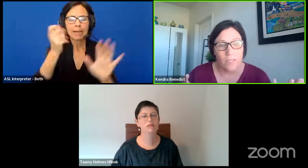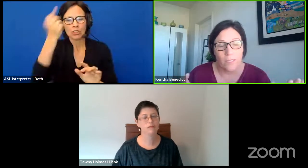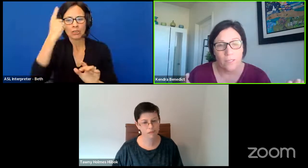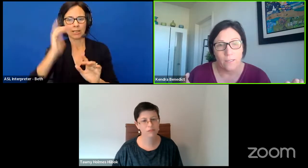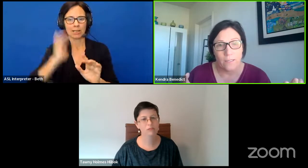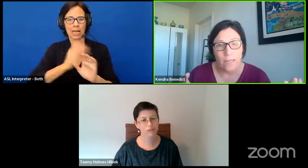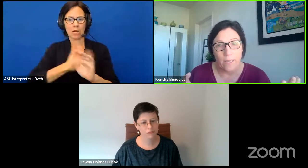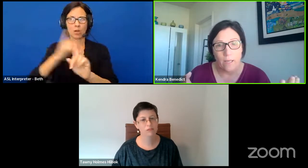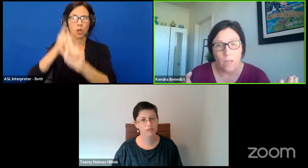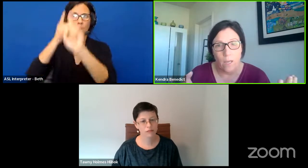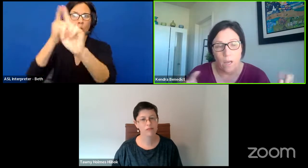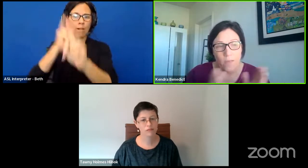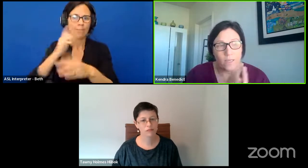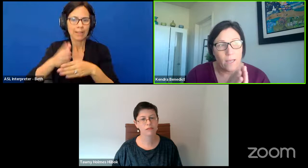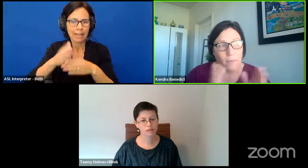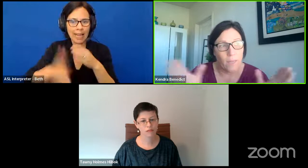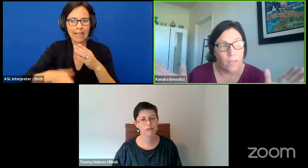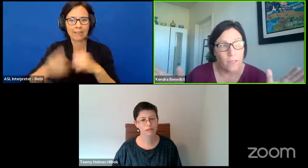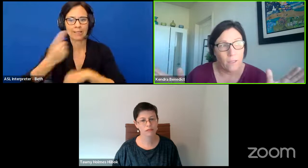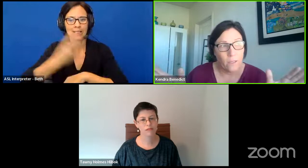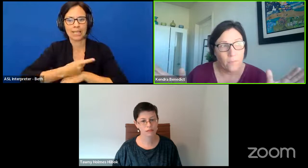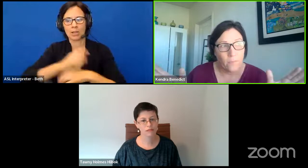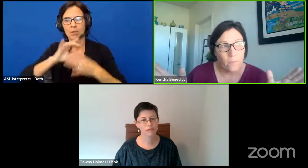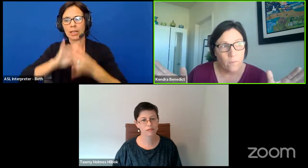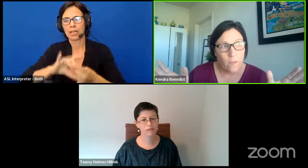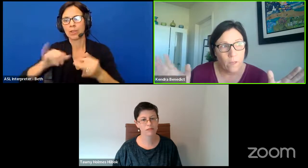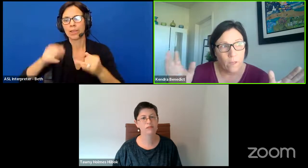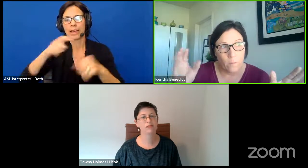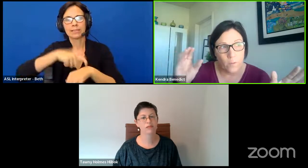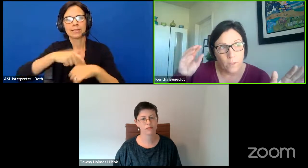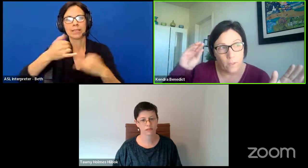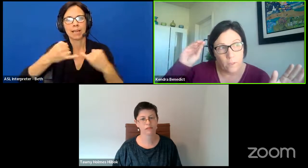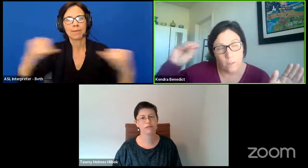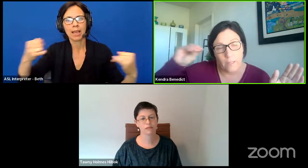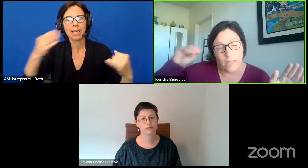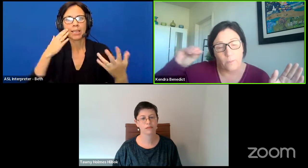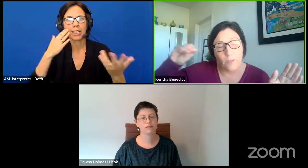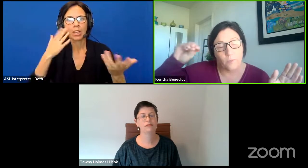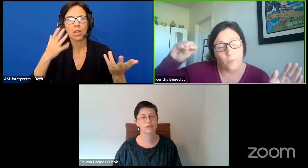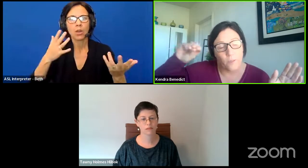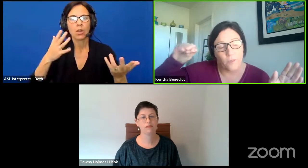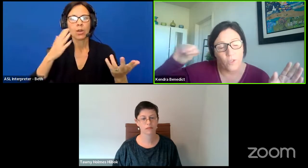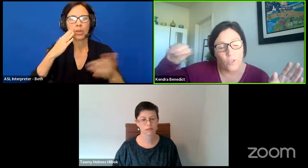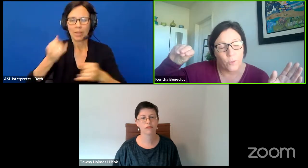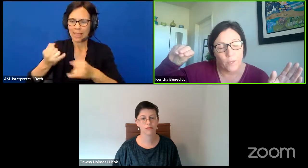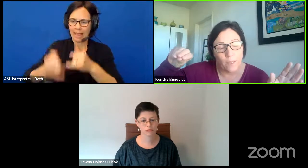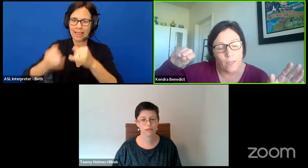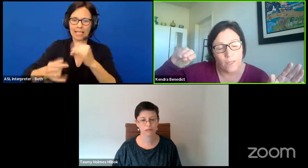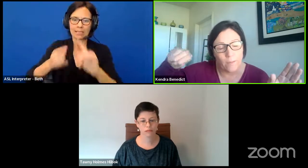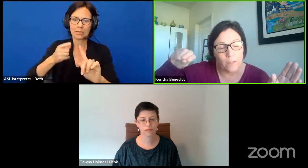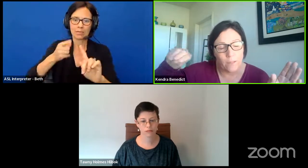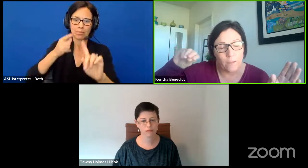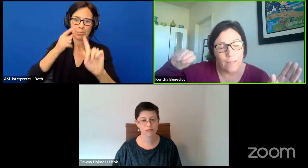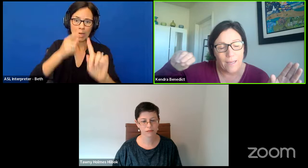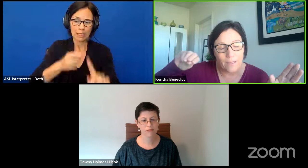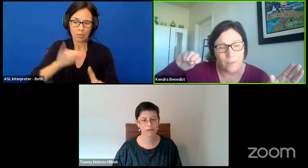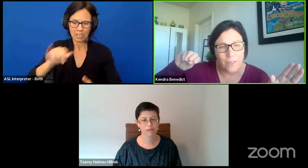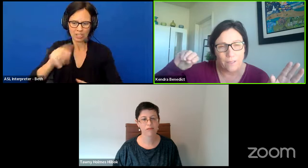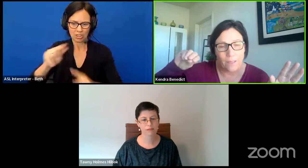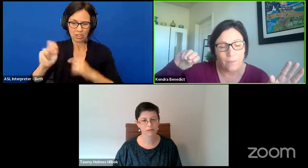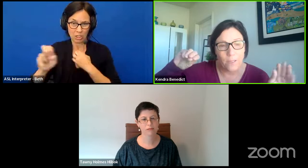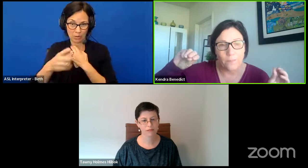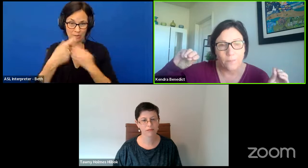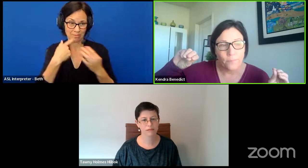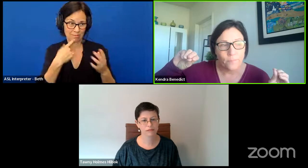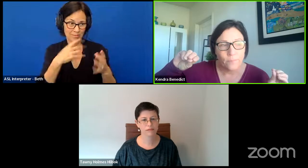at the end of the day on that timeline. When the last bullet point was June, and I can't recall exactly